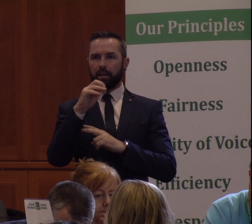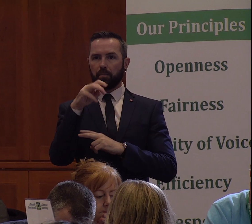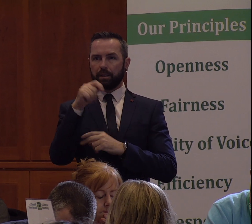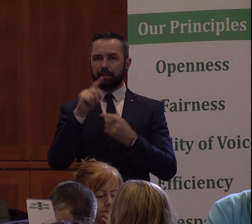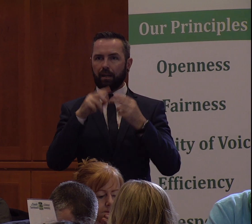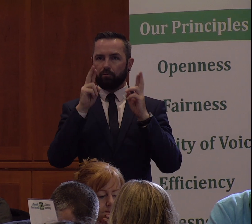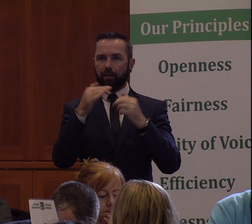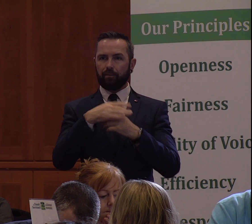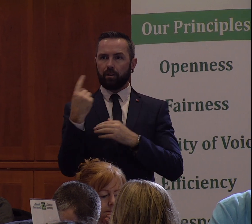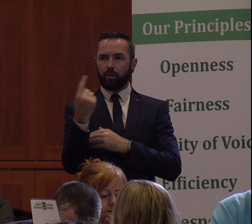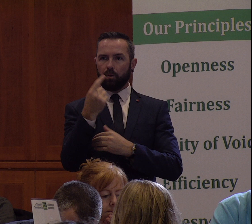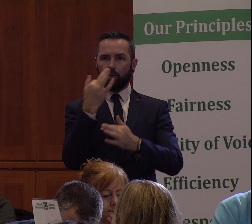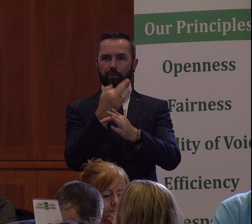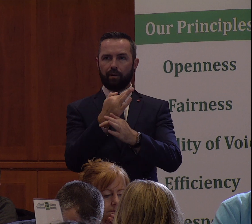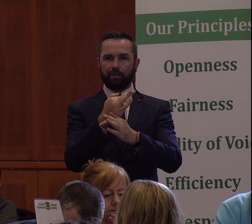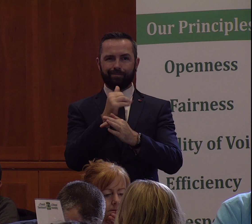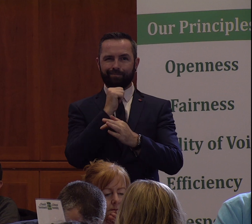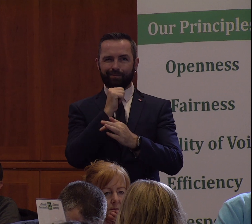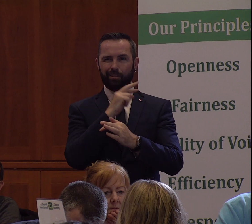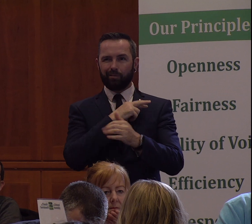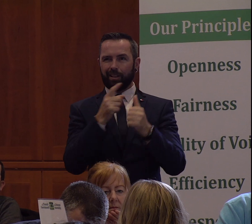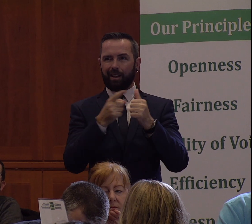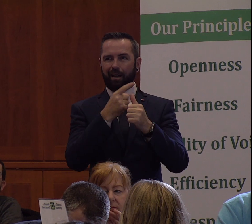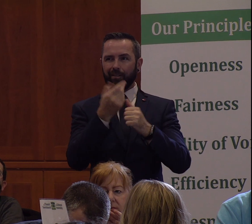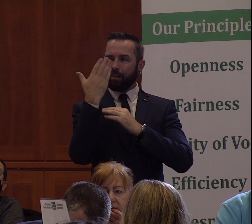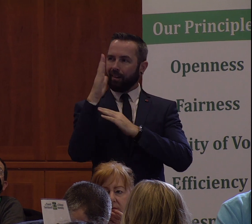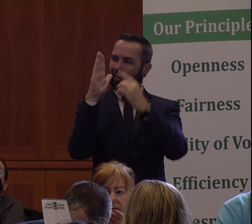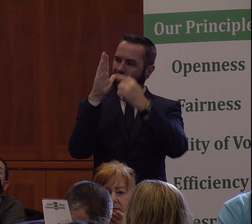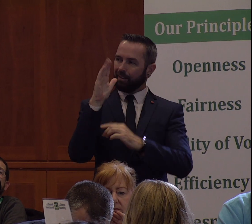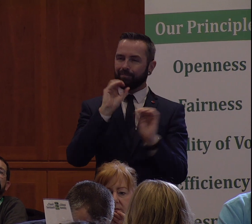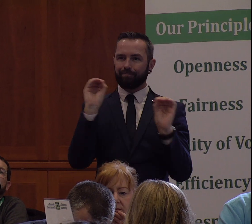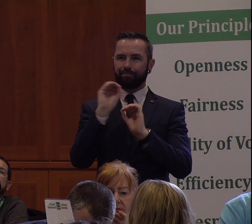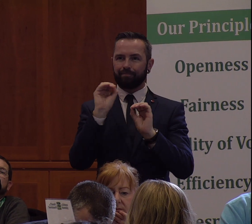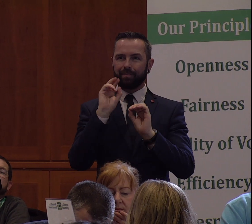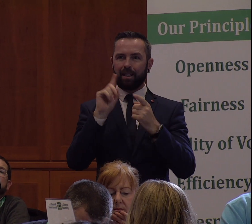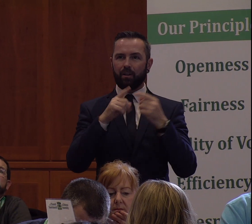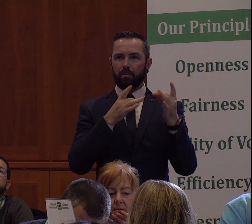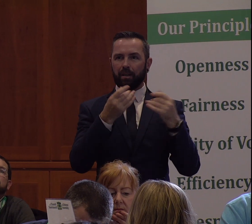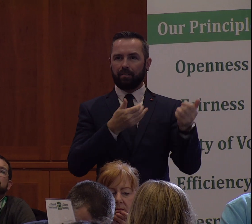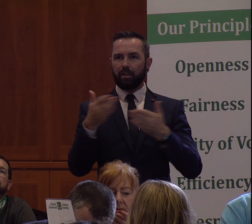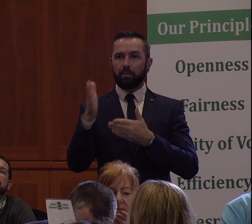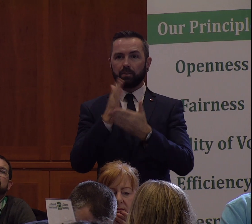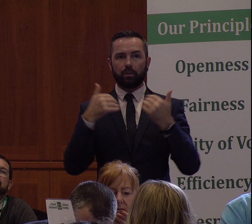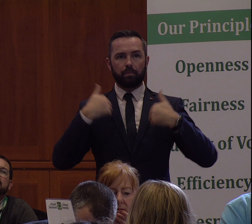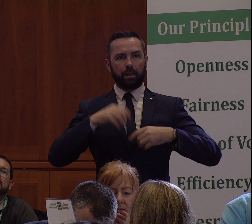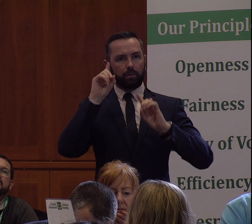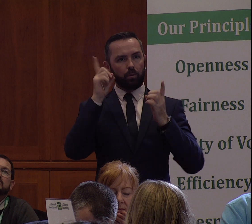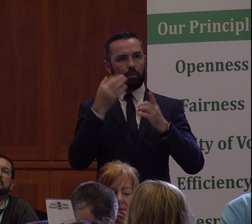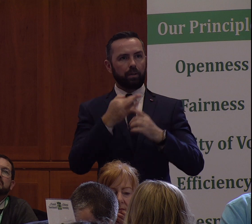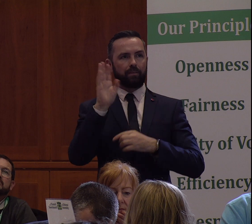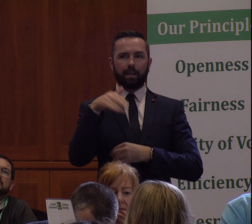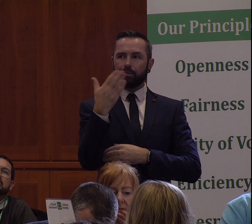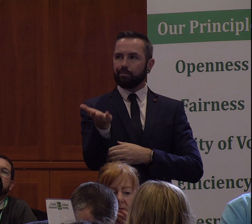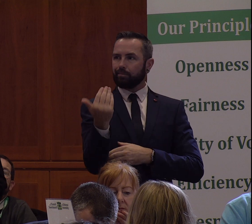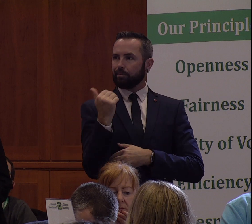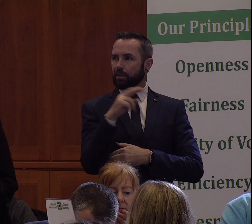for lone fathers are not necessarily advertised or made available, and perhaps some men don't actually know what they're actually